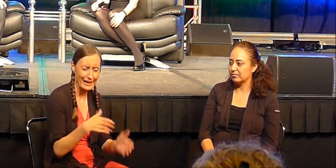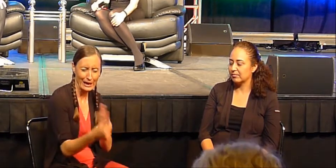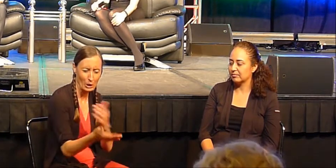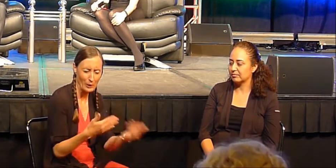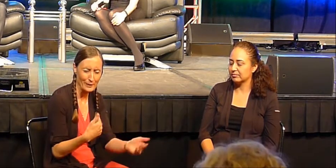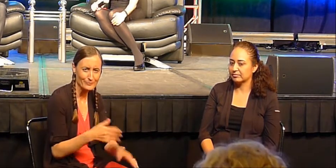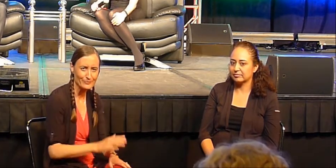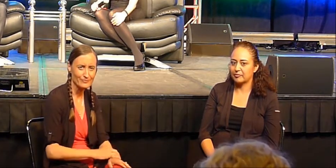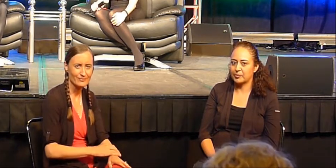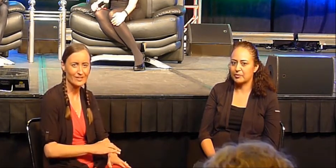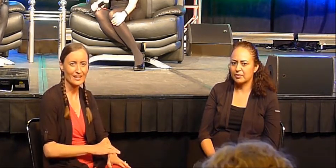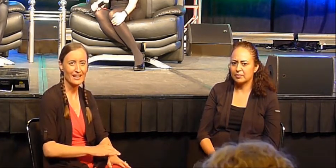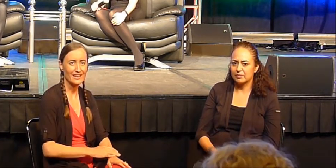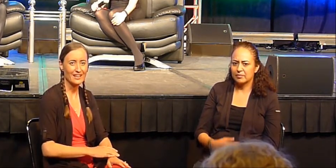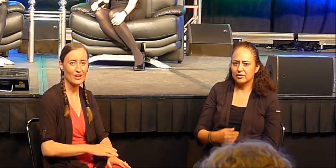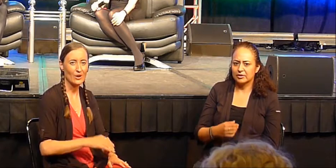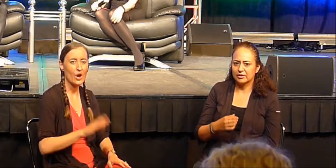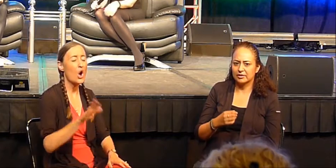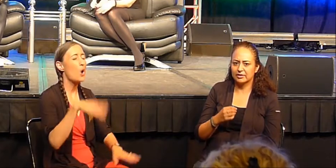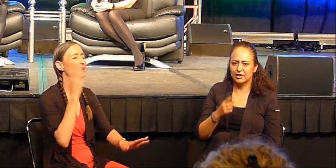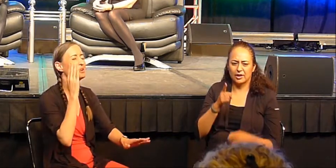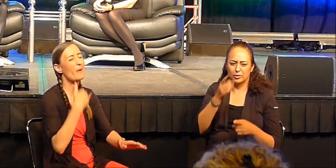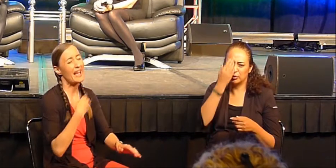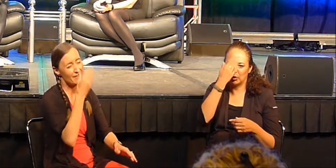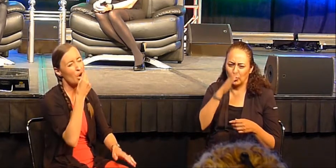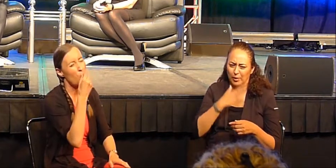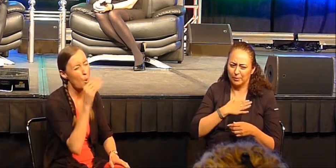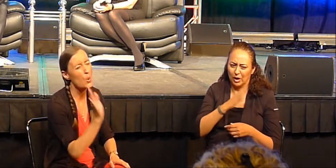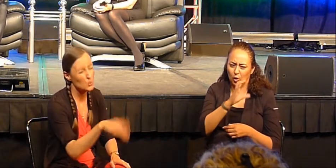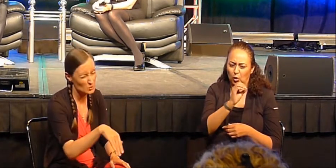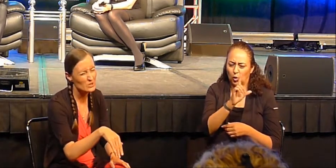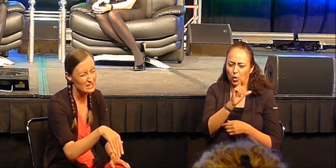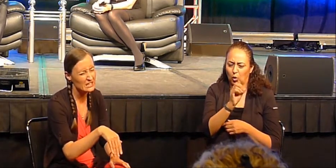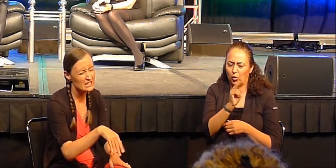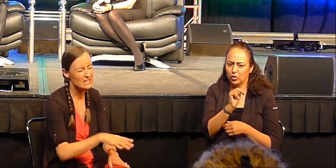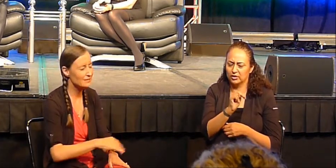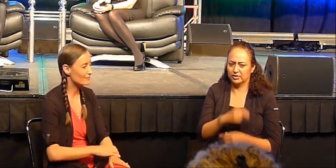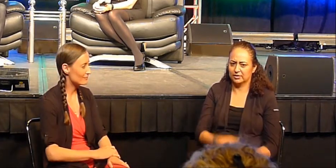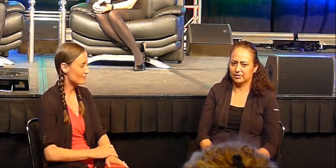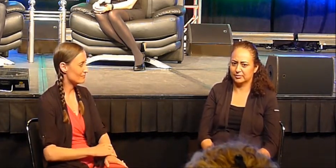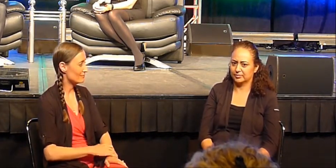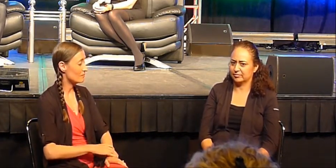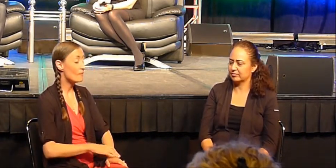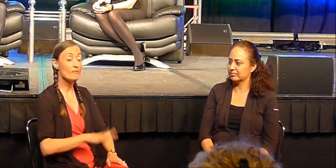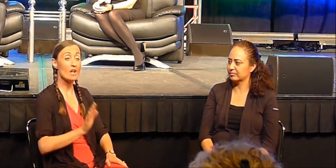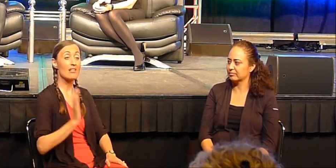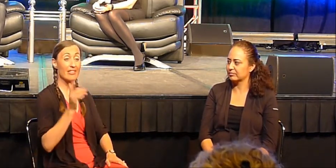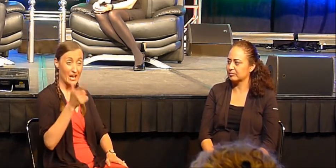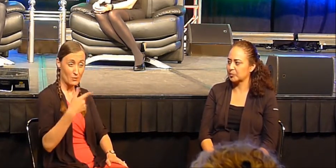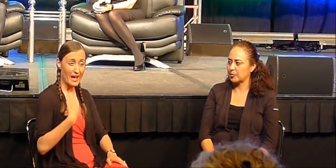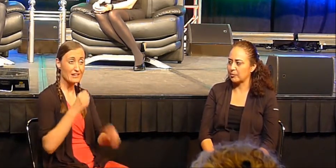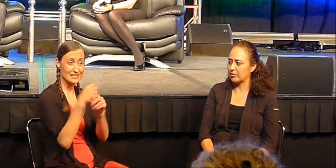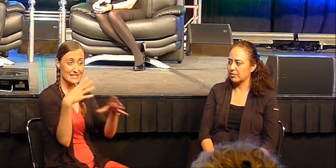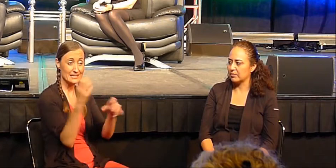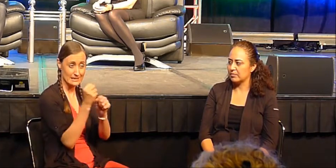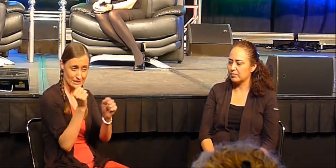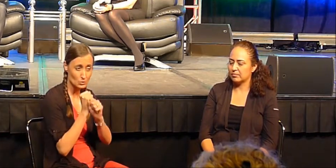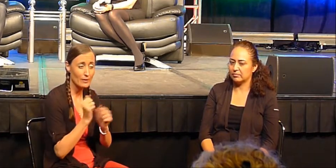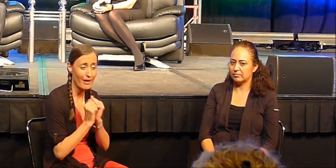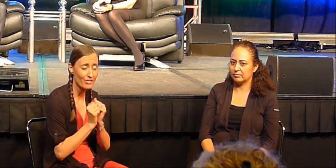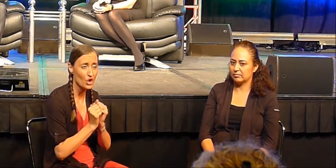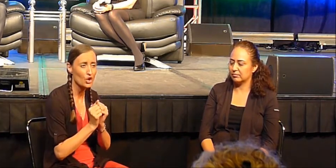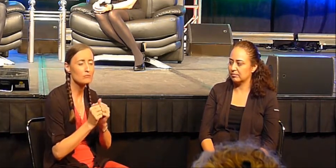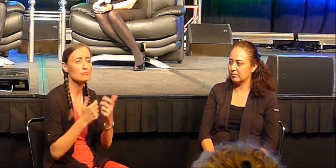crazy. But when we came to shoot the scene together, I had to play dead, right? I had a very easy scene. I had to say